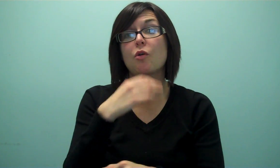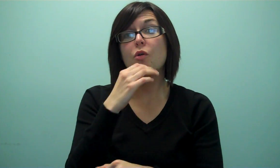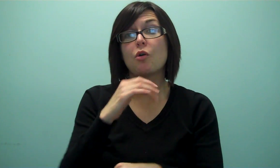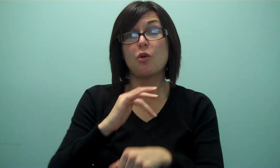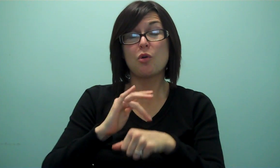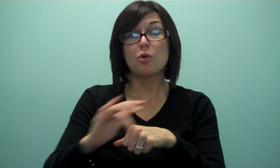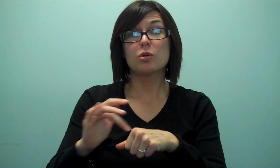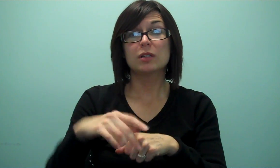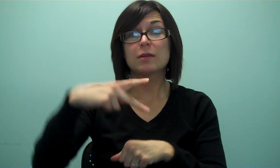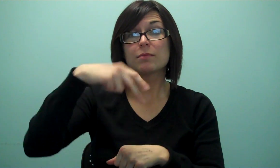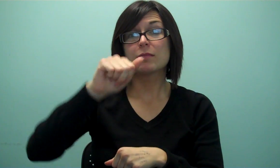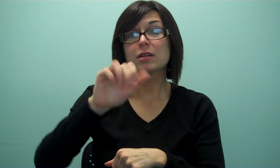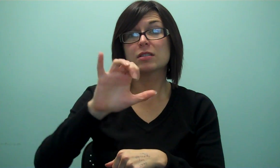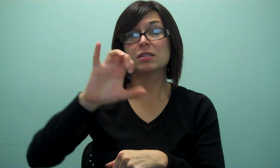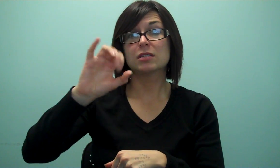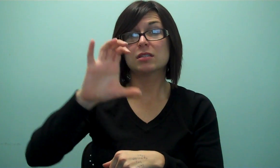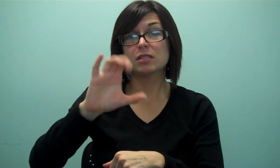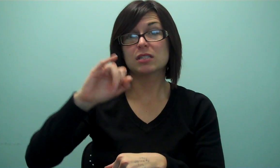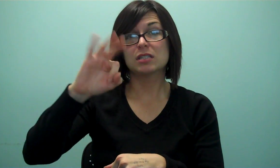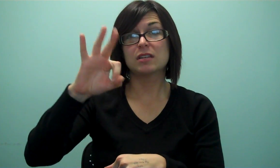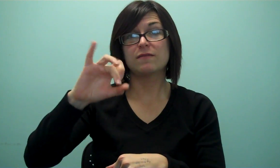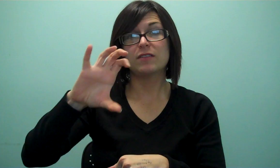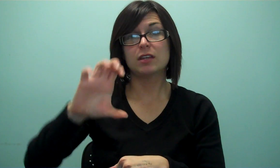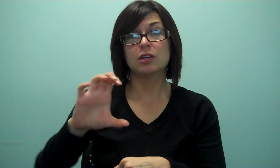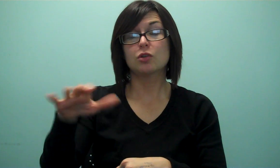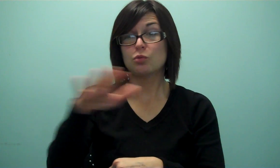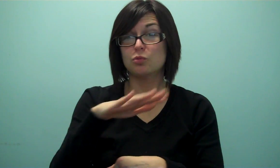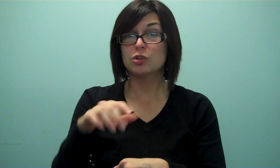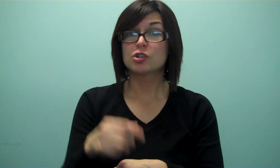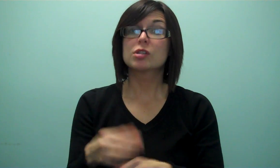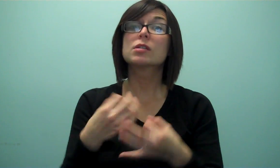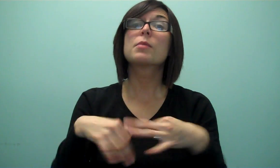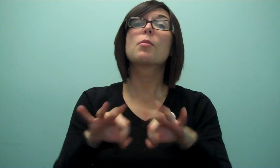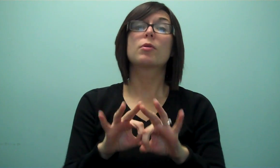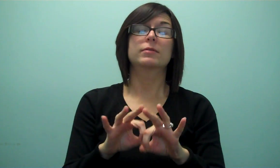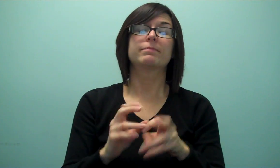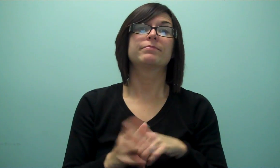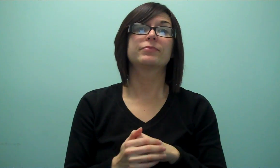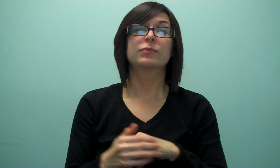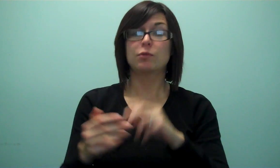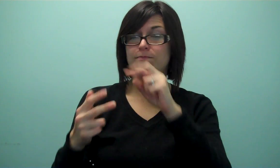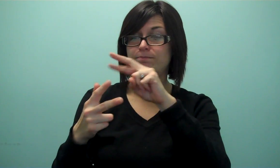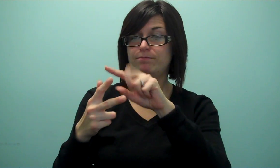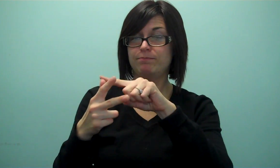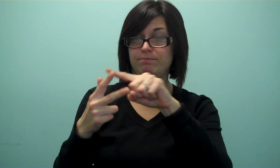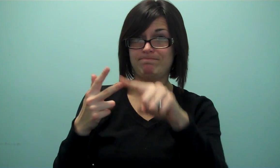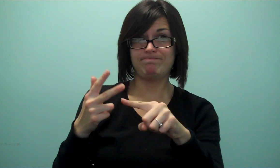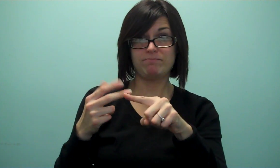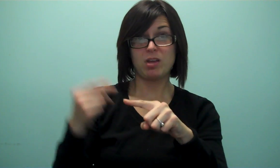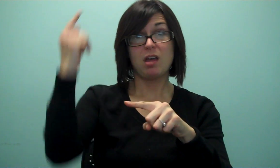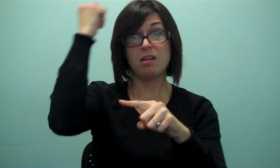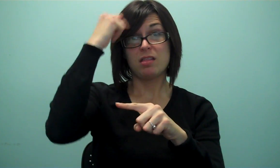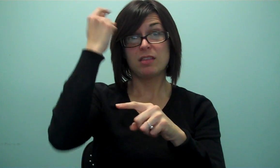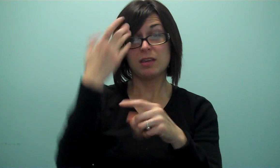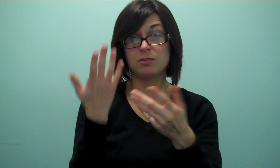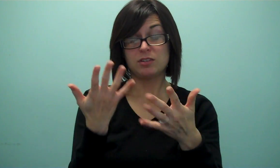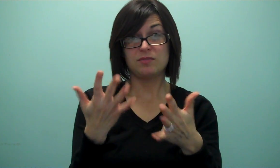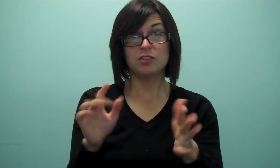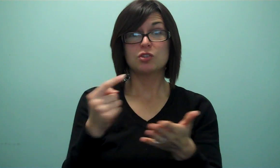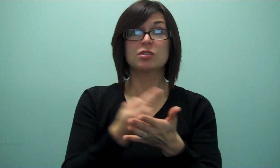So there are three theories that we covered. The most evidence available makes the arrival of people across the Bering land bridge